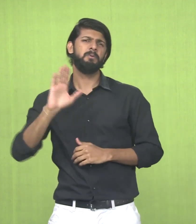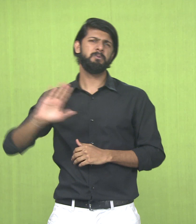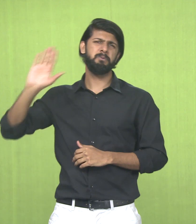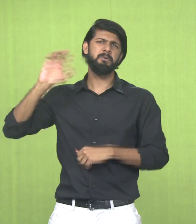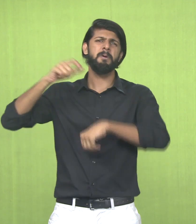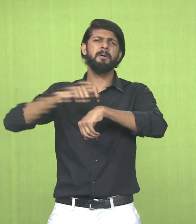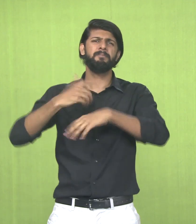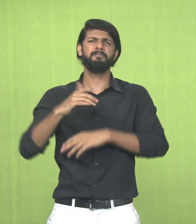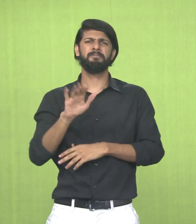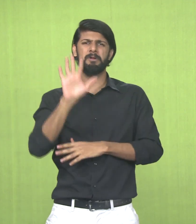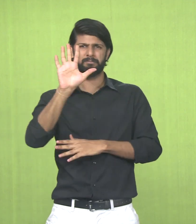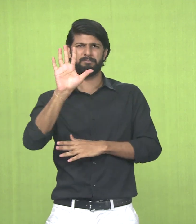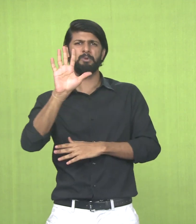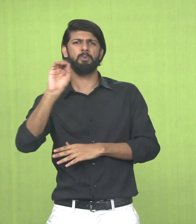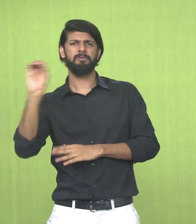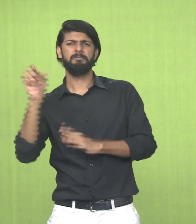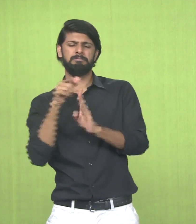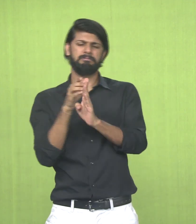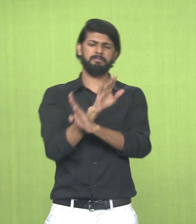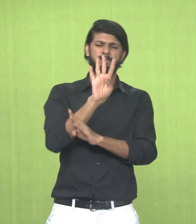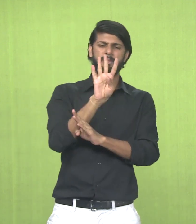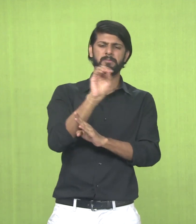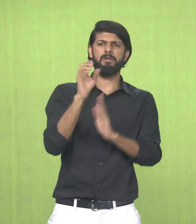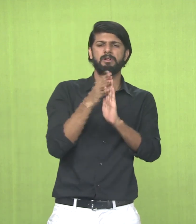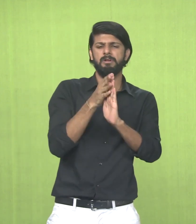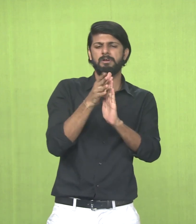The period of the painting is late 5th century AD.